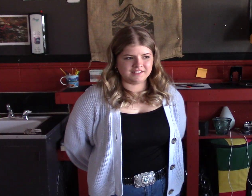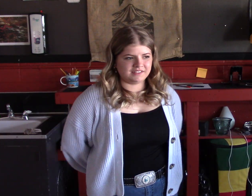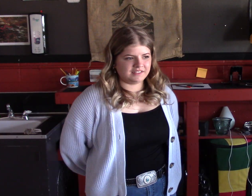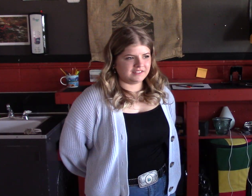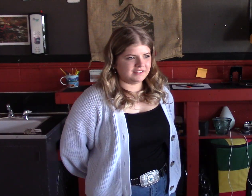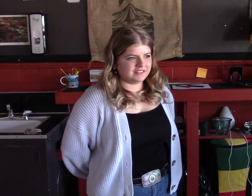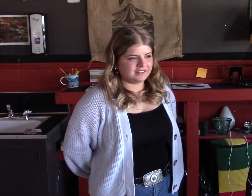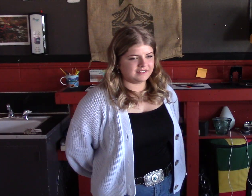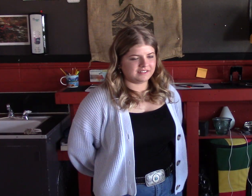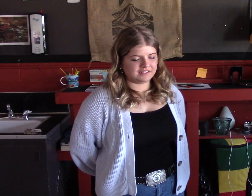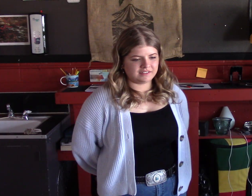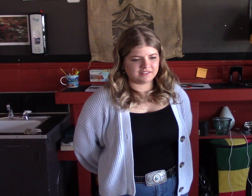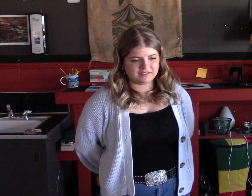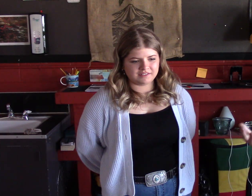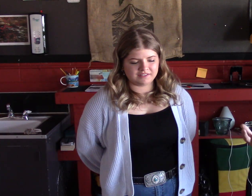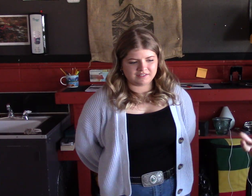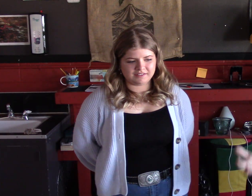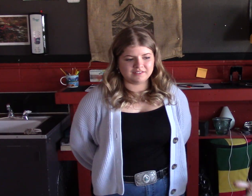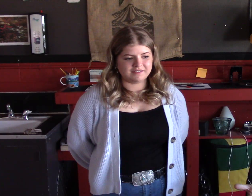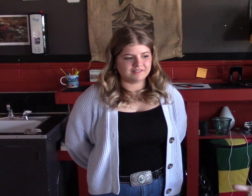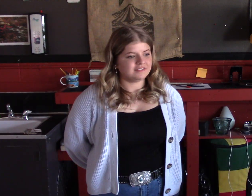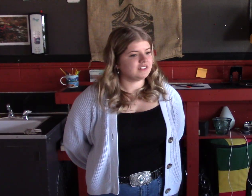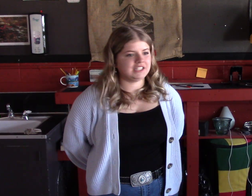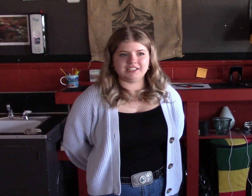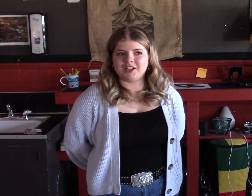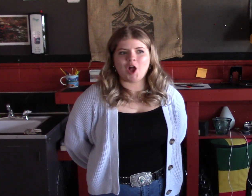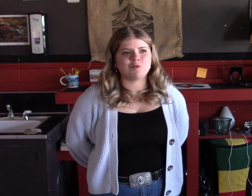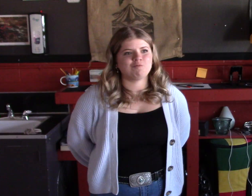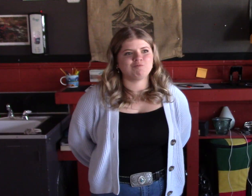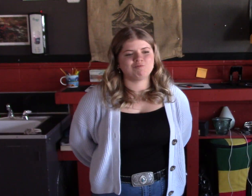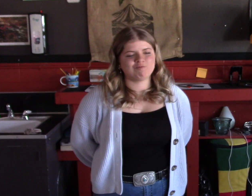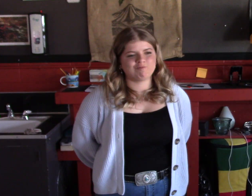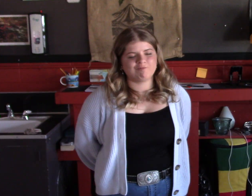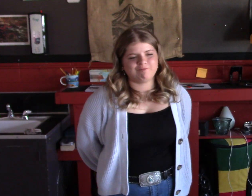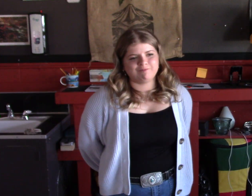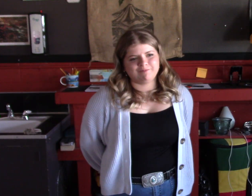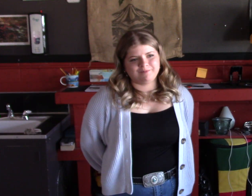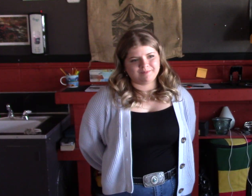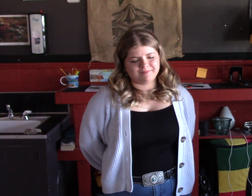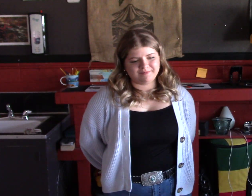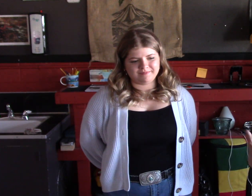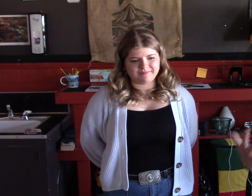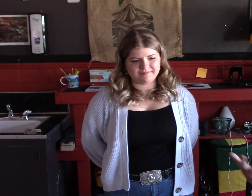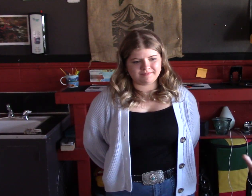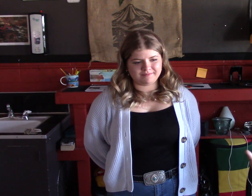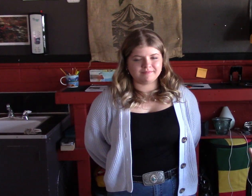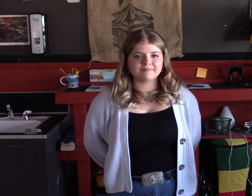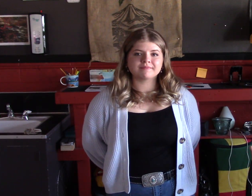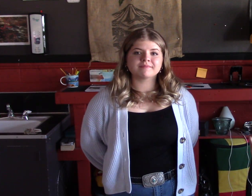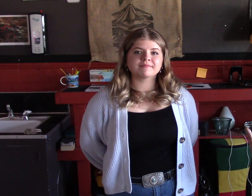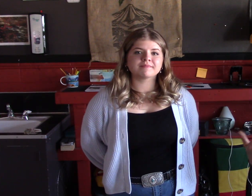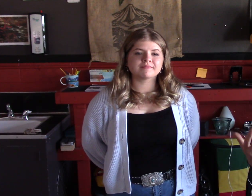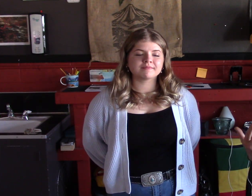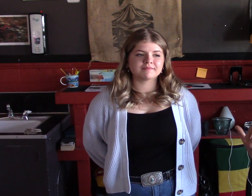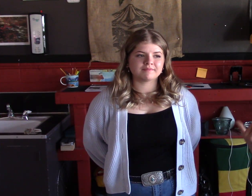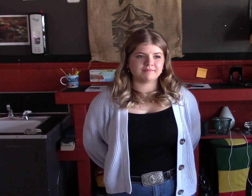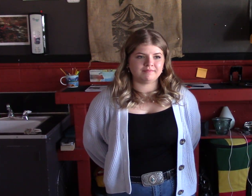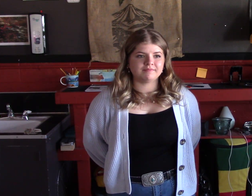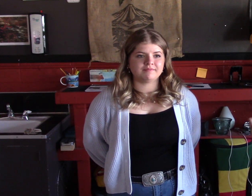again, this video isn't actually even for the DHH. It's not for the deaf and hard of hearing. It's actually to support students with, like, learning. Maybe they're